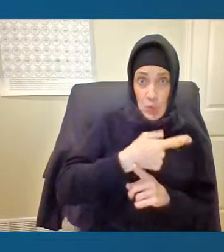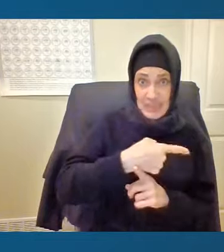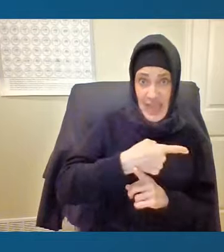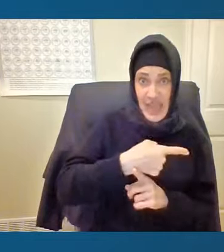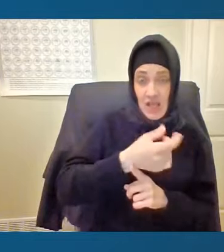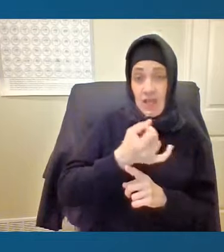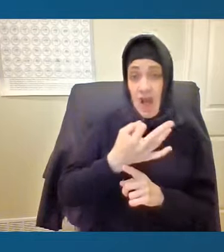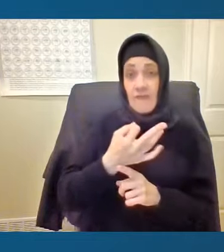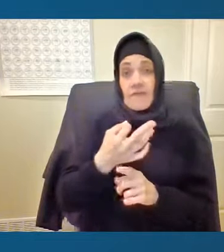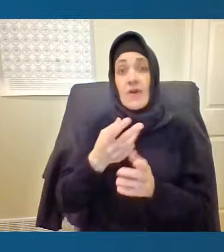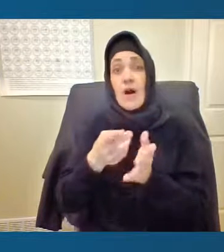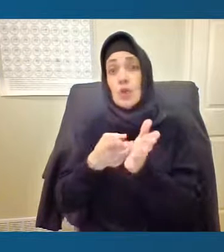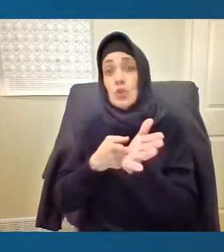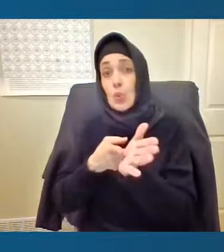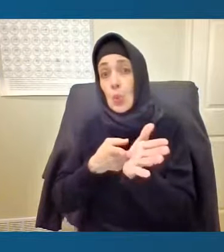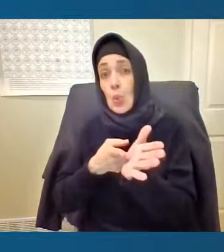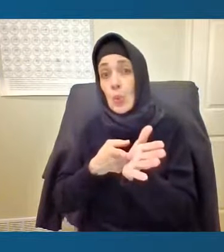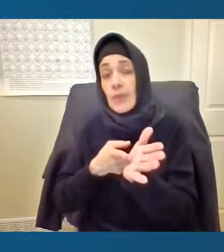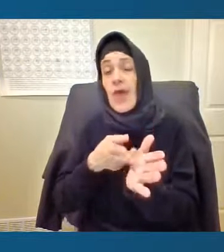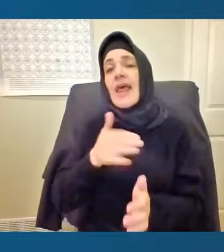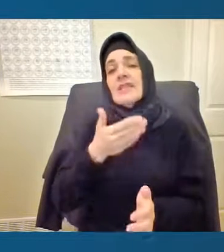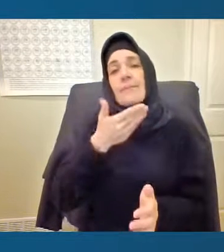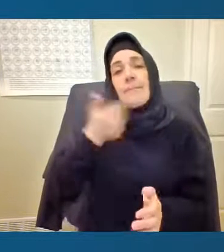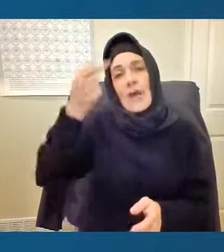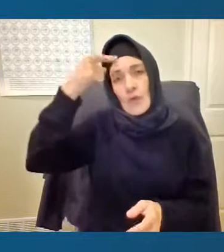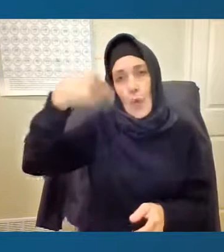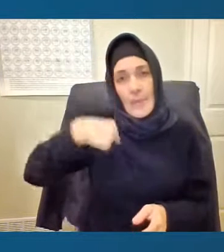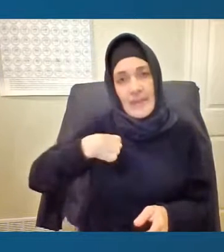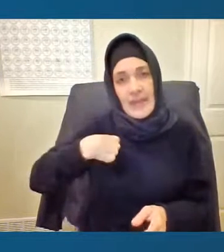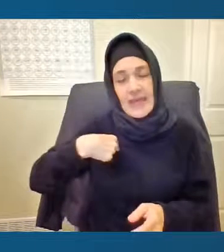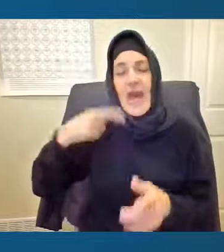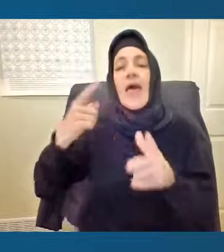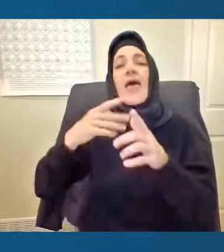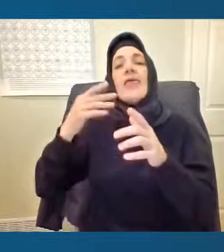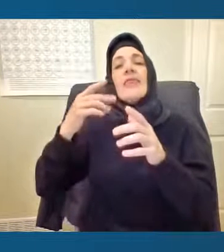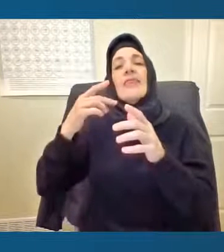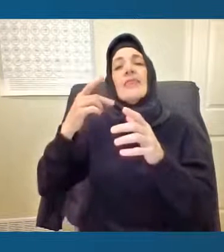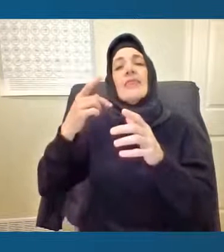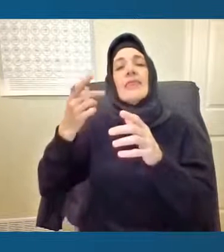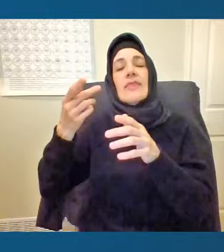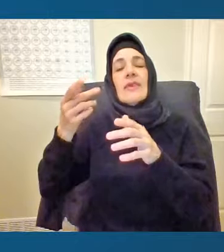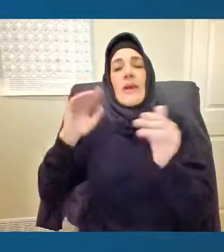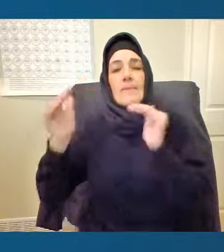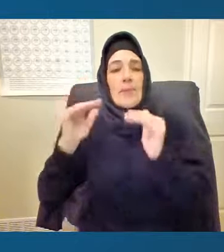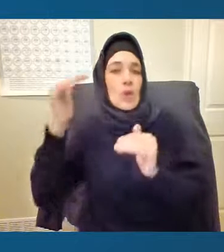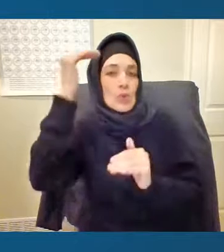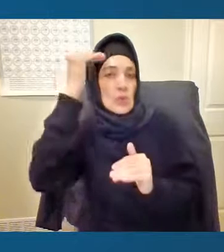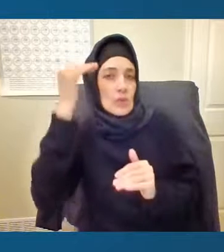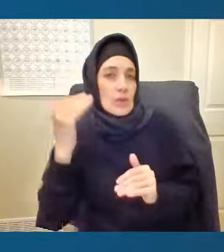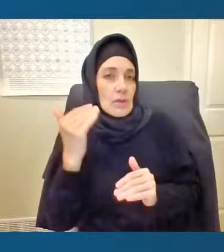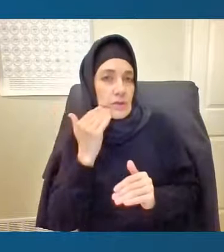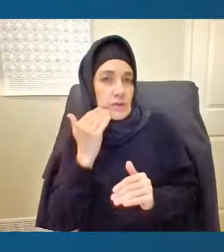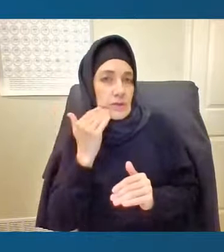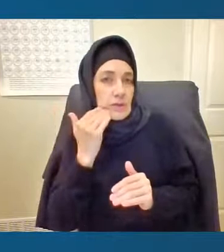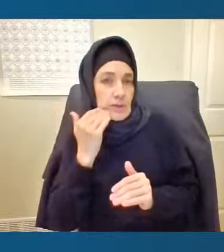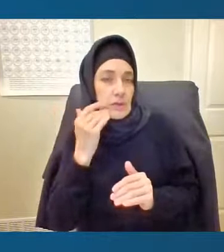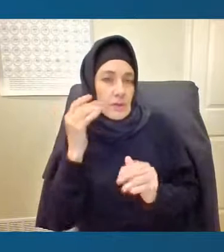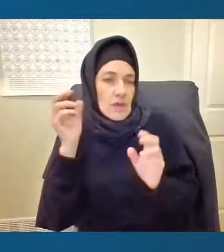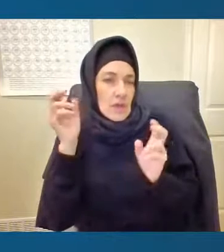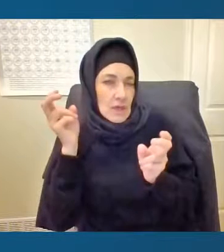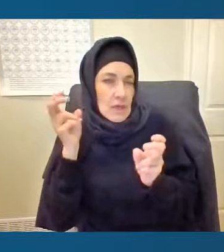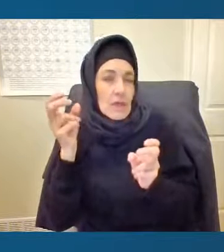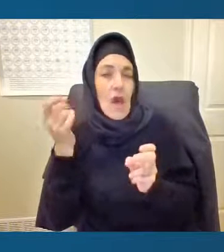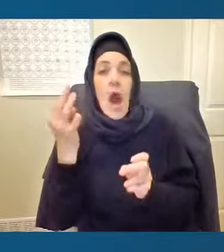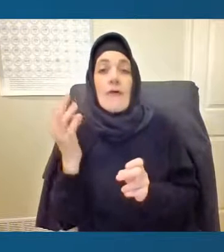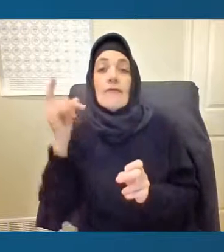truth, is more beloved to me than to be the head, the leader of falsehood, batil. There's so